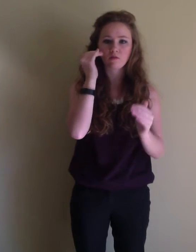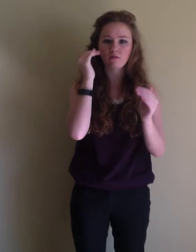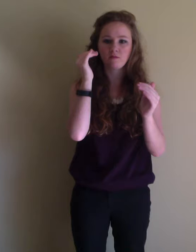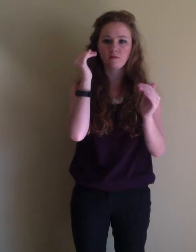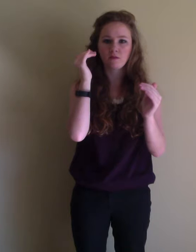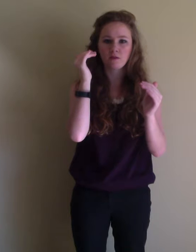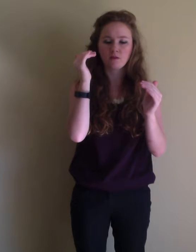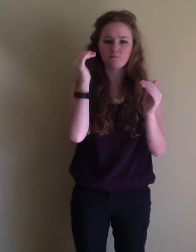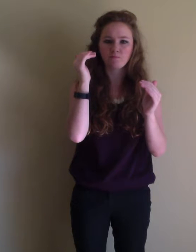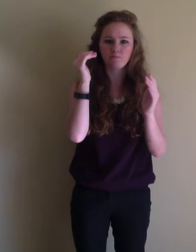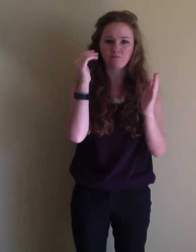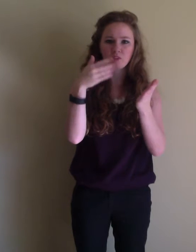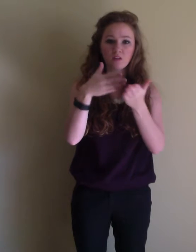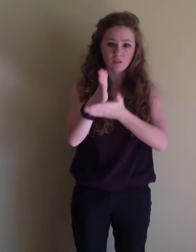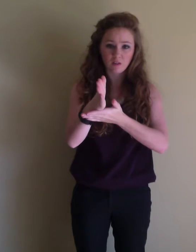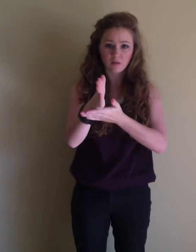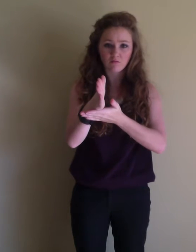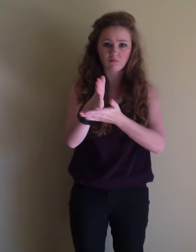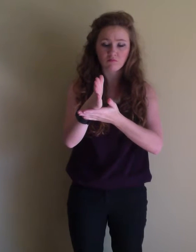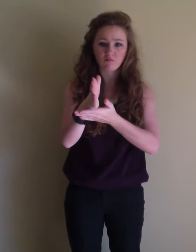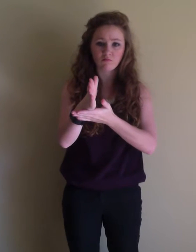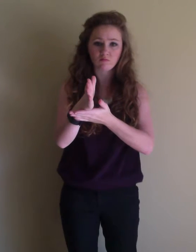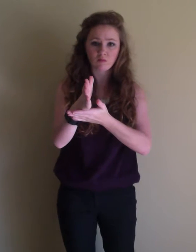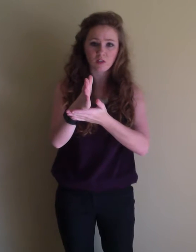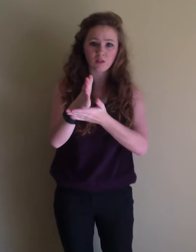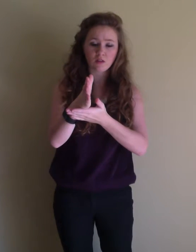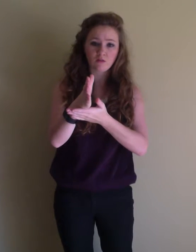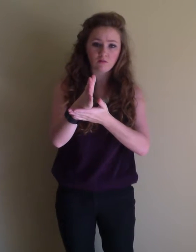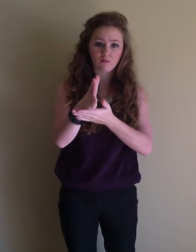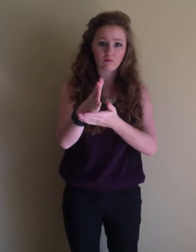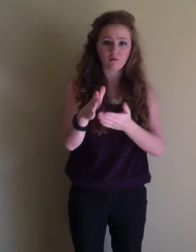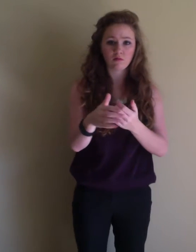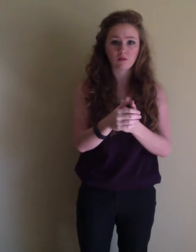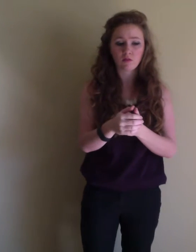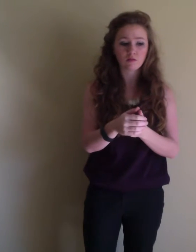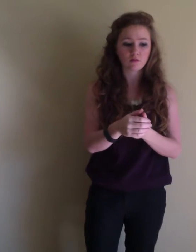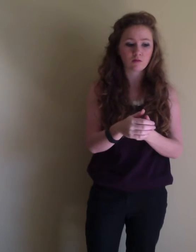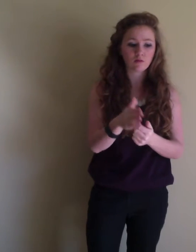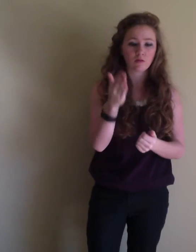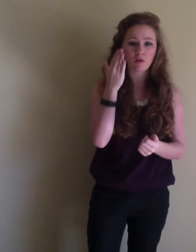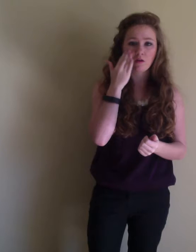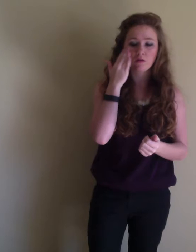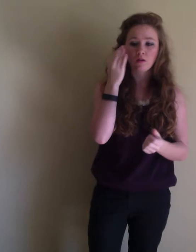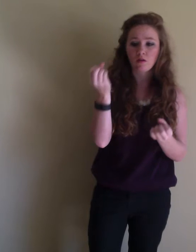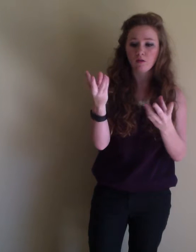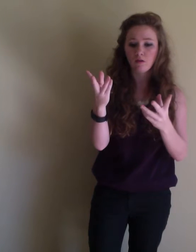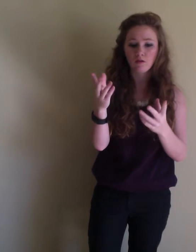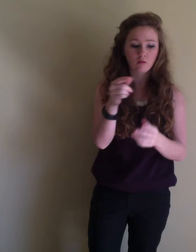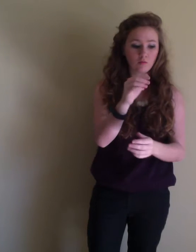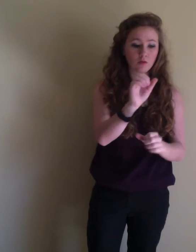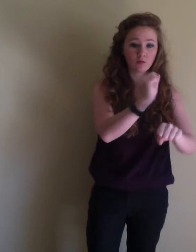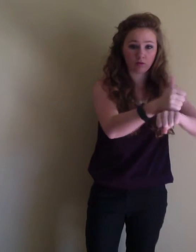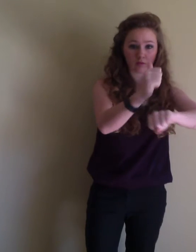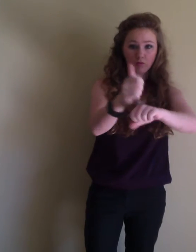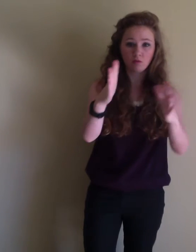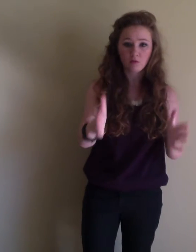Proclamation of 1763 was an example of tyranny. They thought that's not fair. They thought that the Stamp Act was an example of tyranny. They thought that